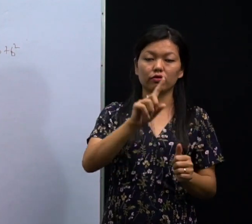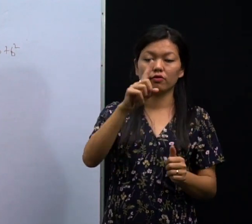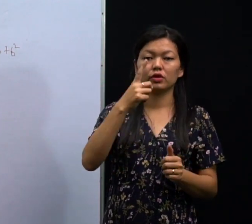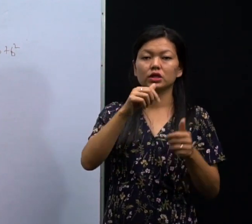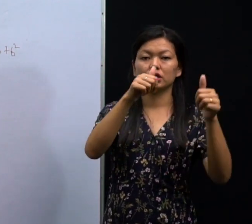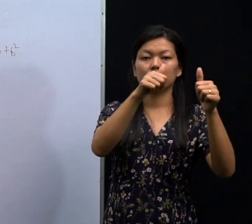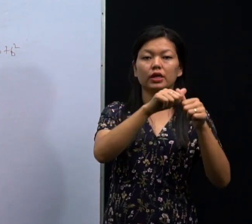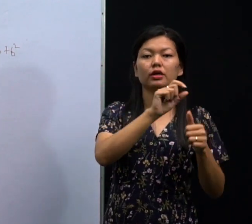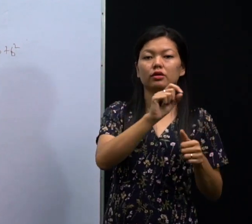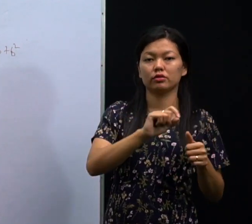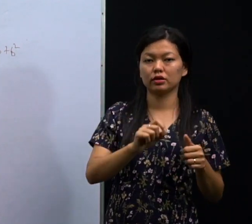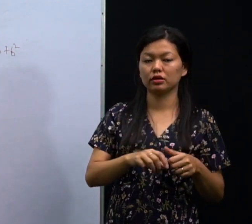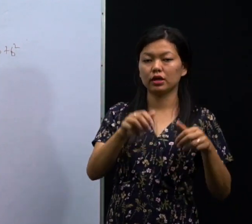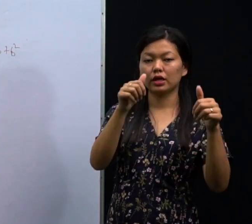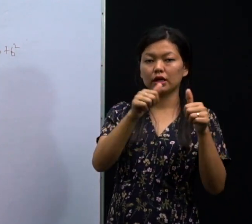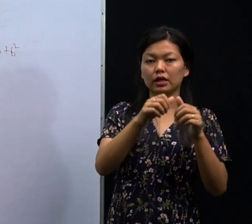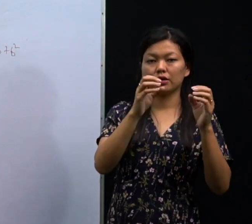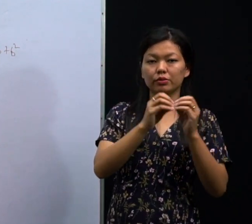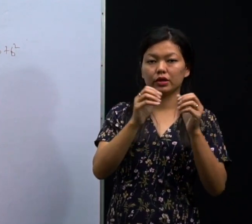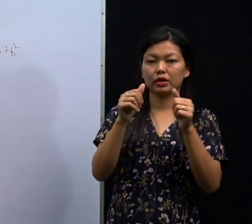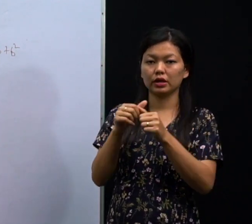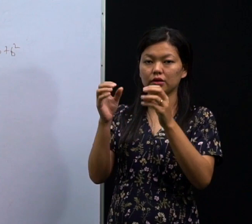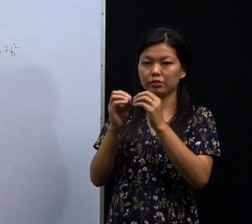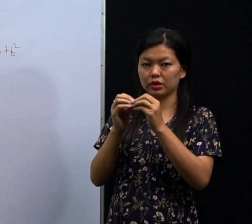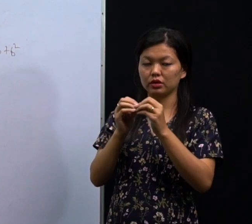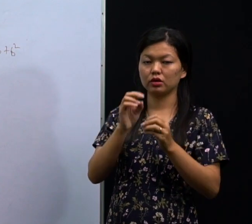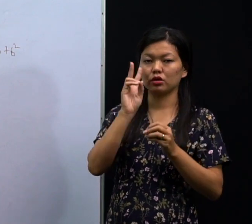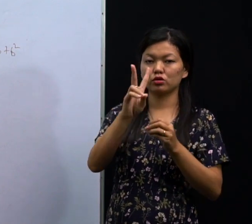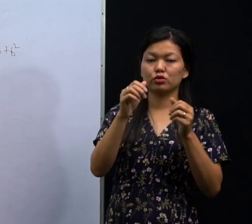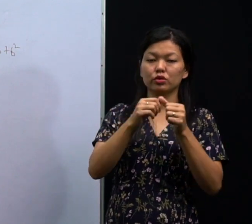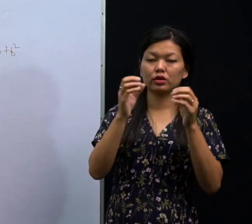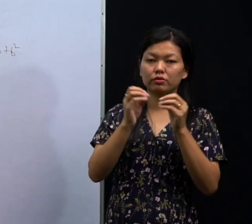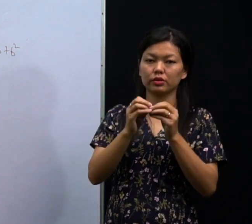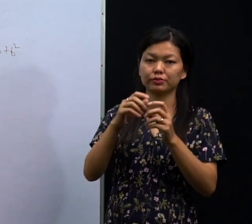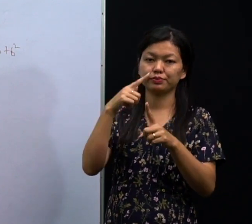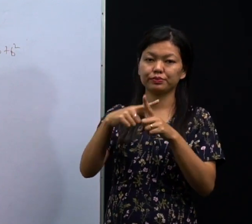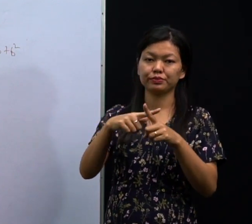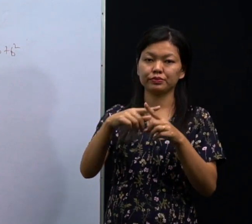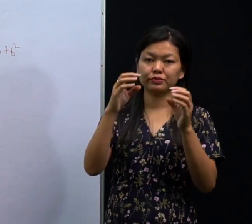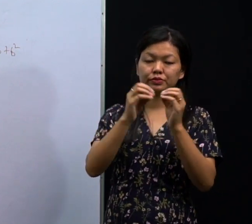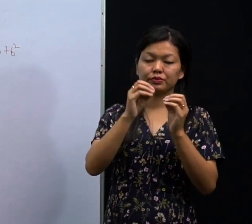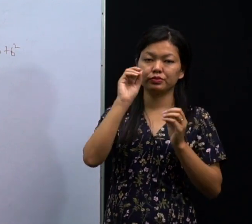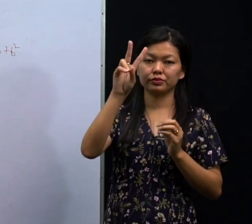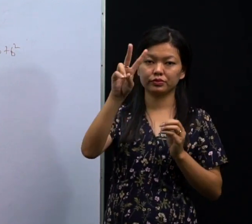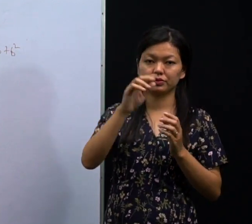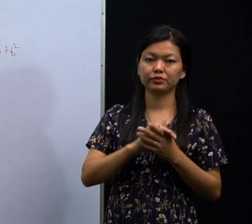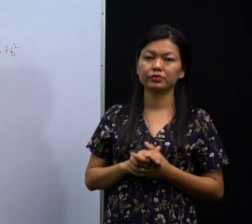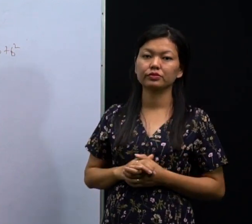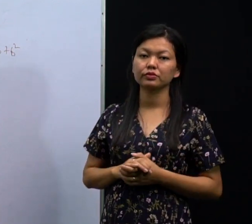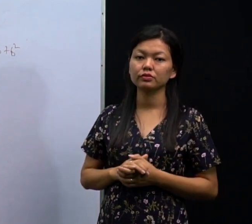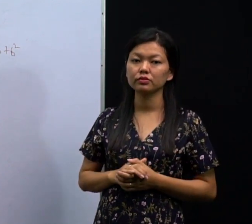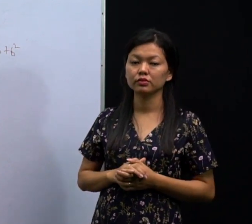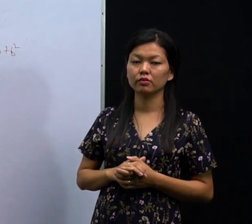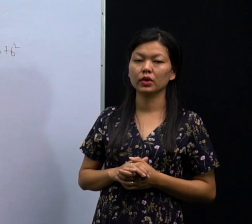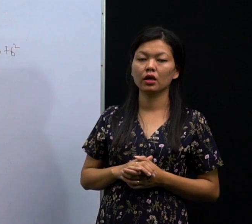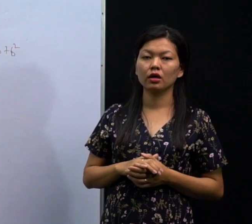that? A square ab plus ab is 2ab and plus b square. See, the same term, like